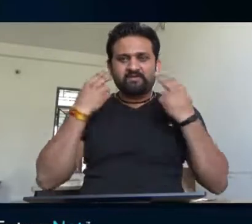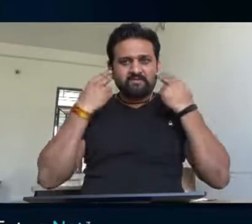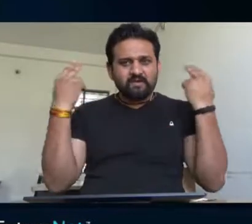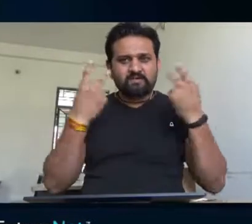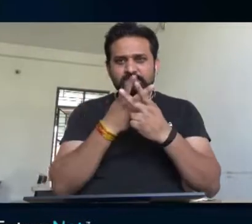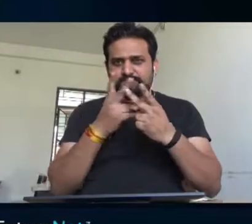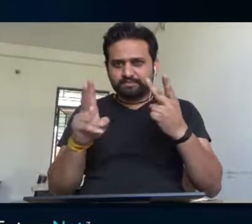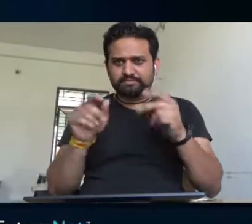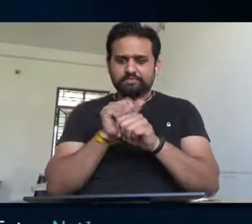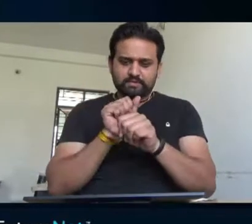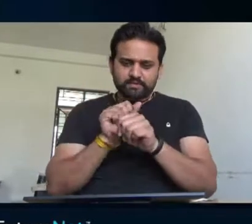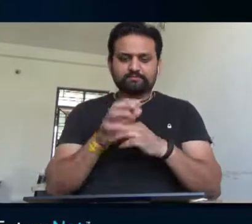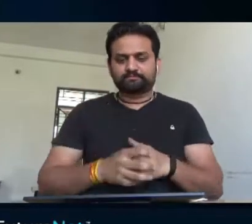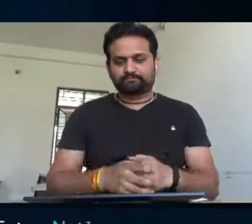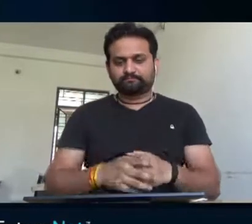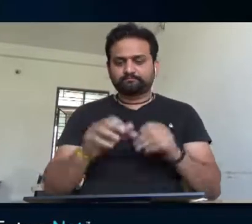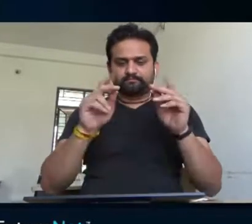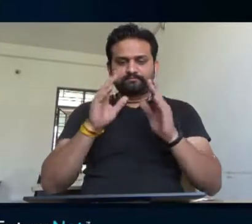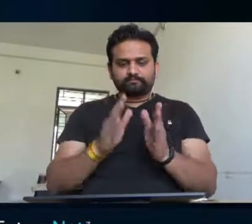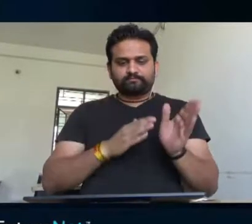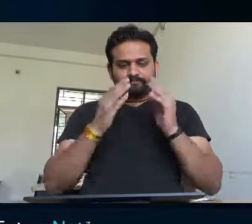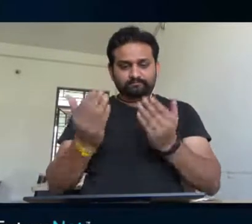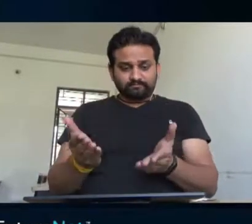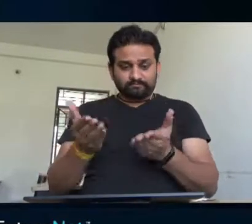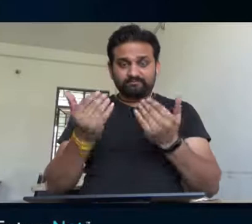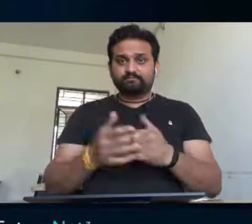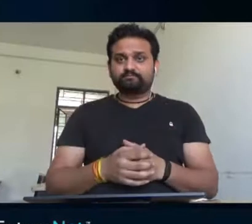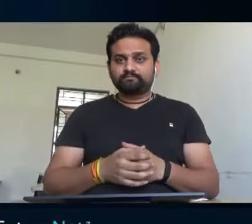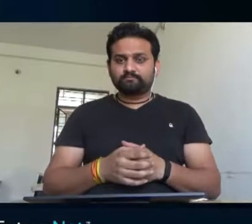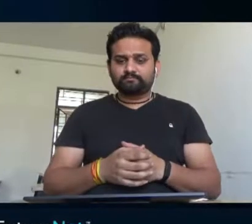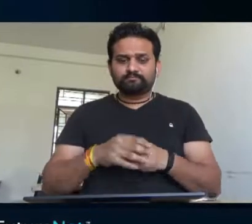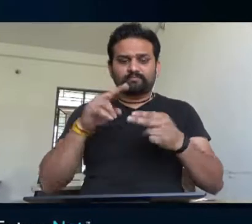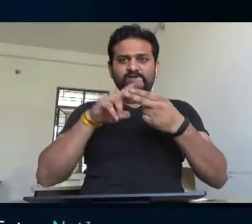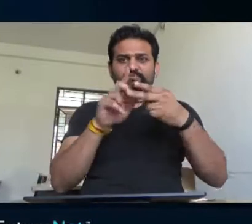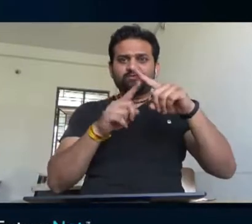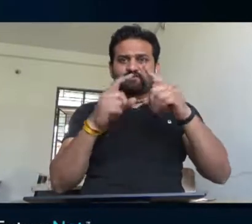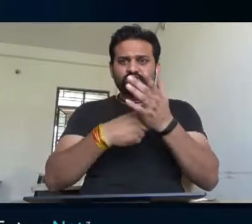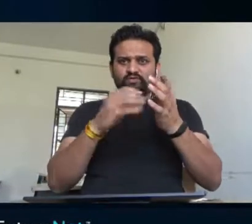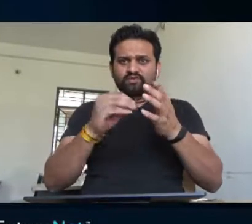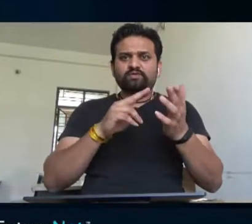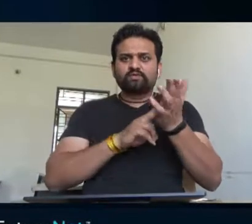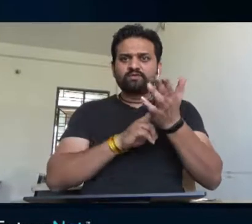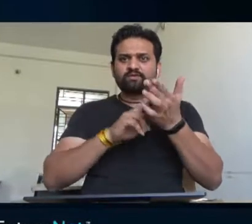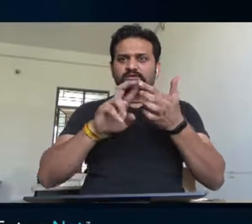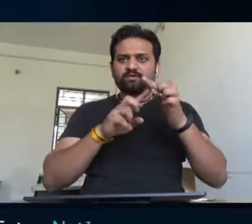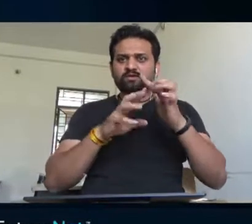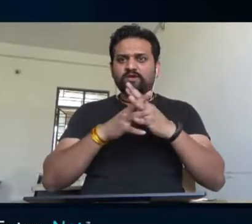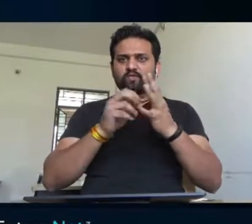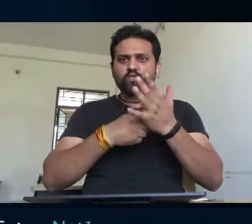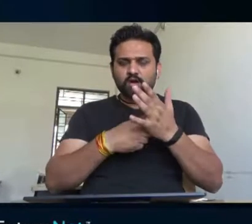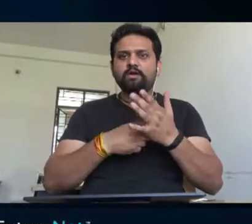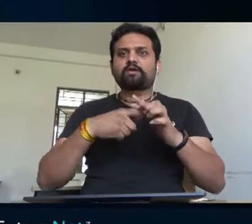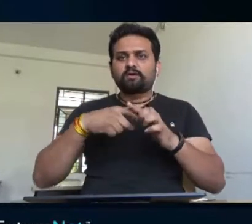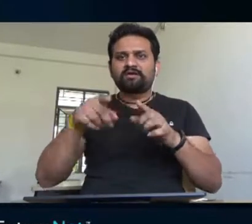famous all over the world. Yes, let's speak about the Futuro network. Since 3 days you can pay out